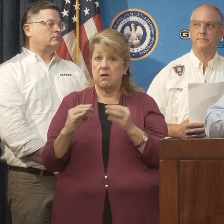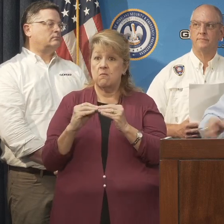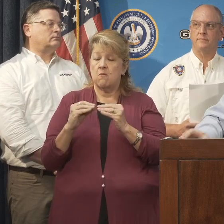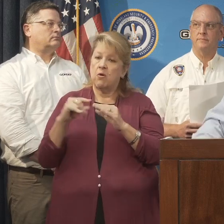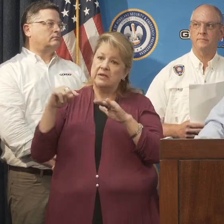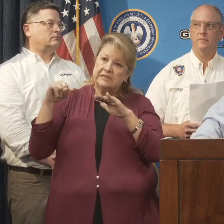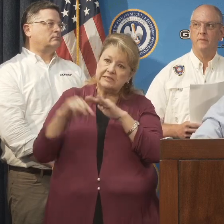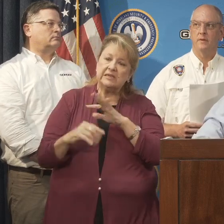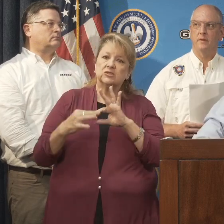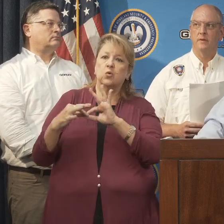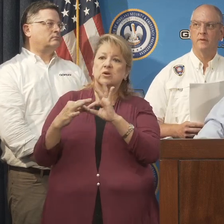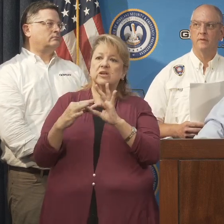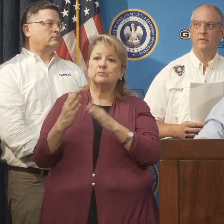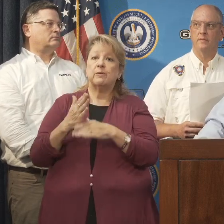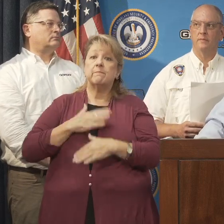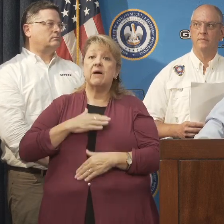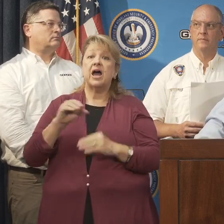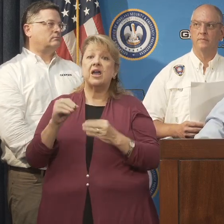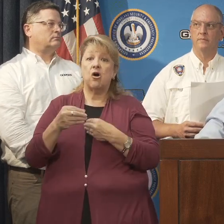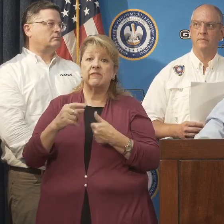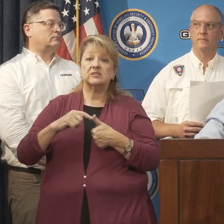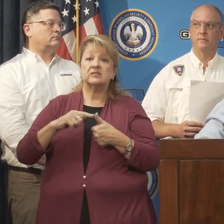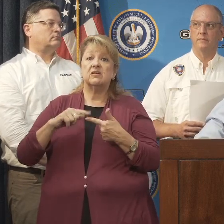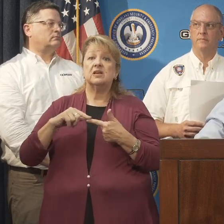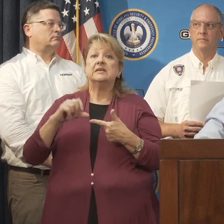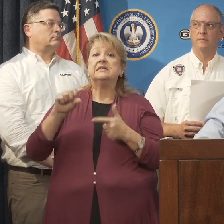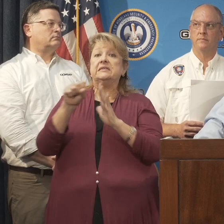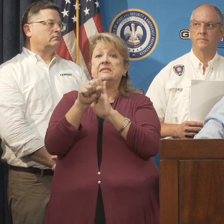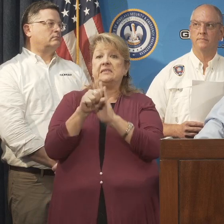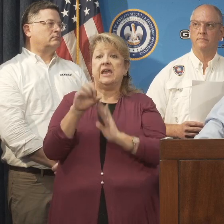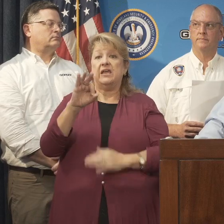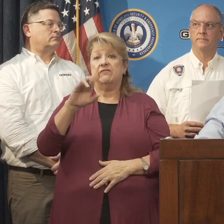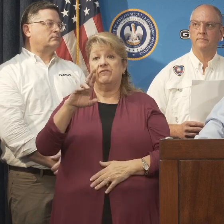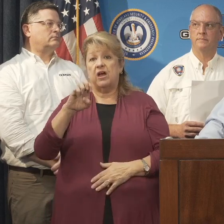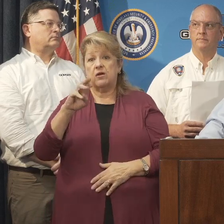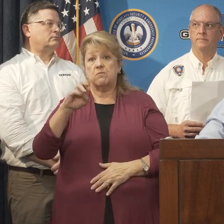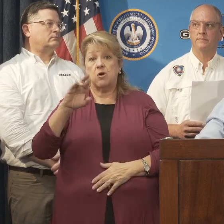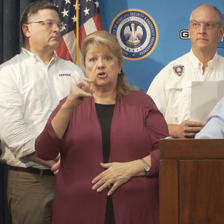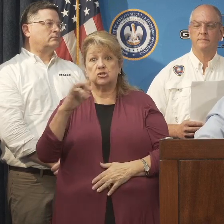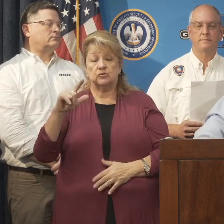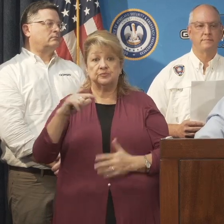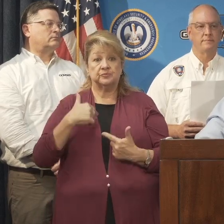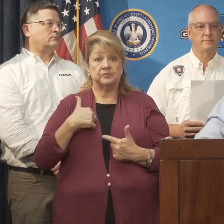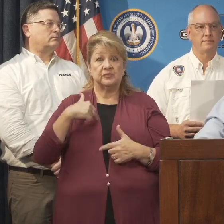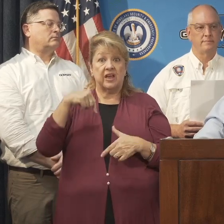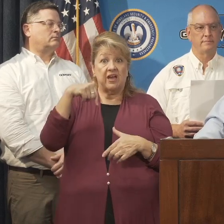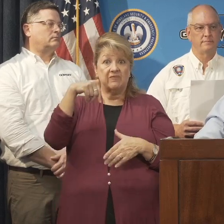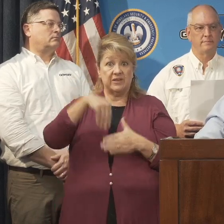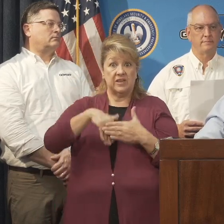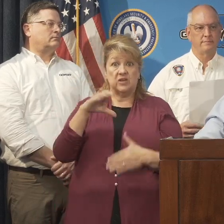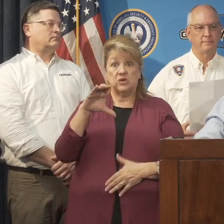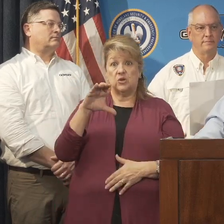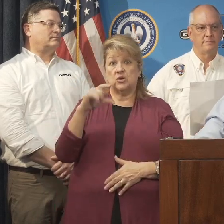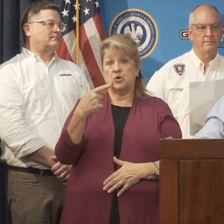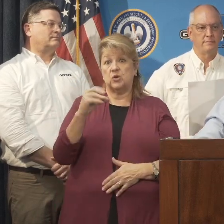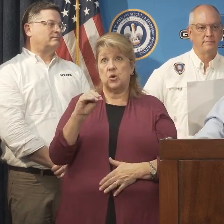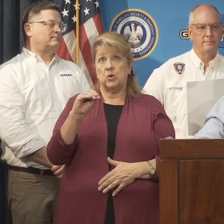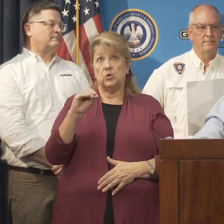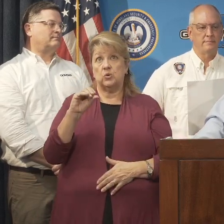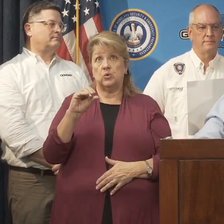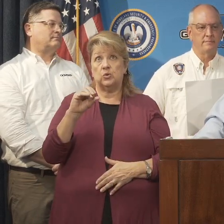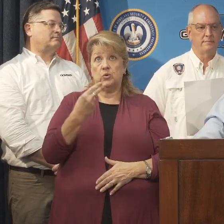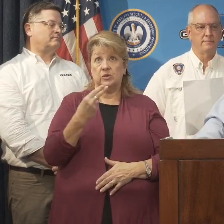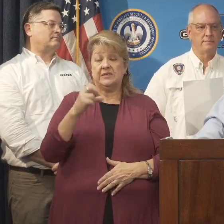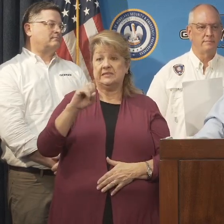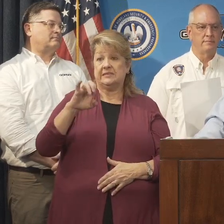intense coordination between my office and Office of the State Fire Marshal. And also, now I've been here sitting in GOSEP now for going on 16 years, so